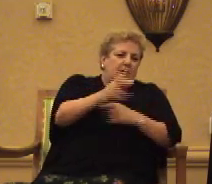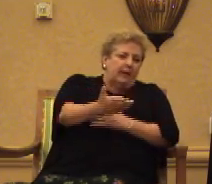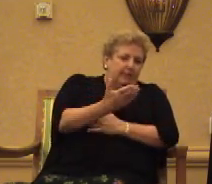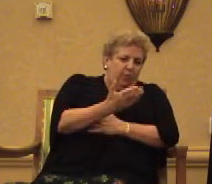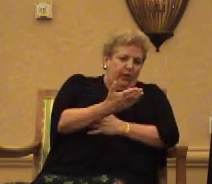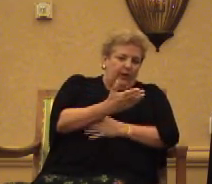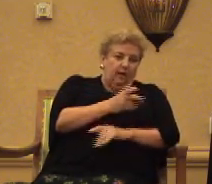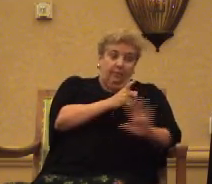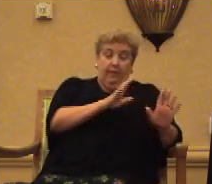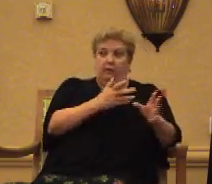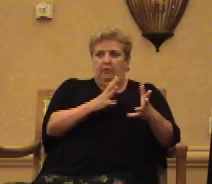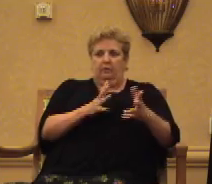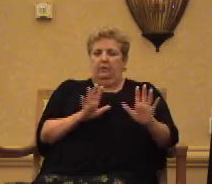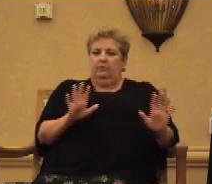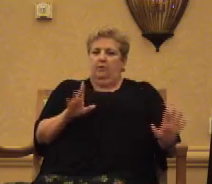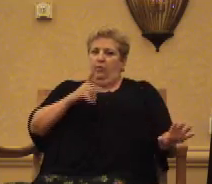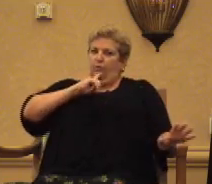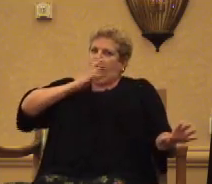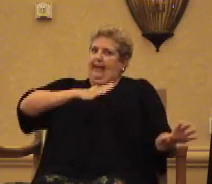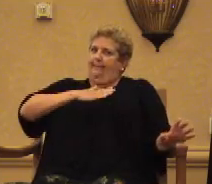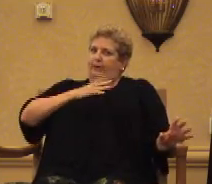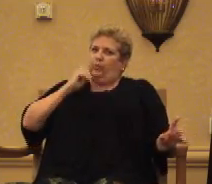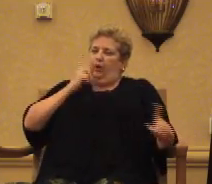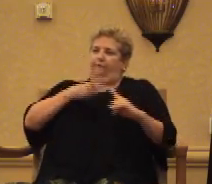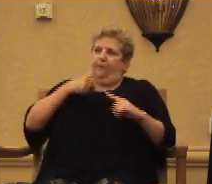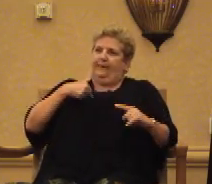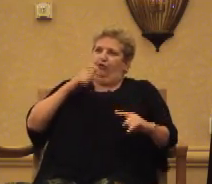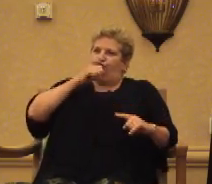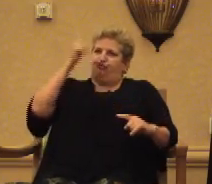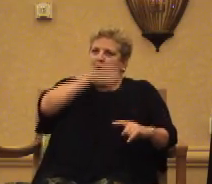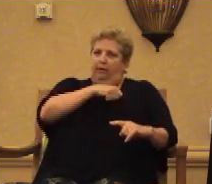just delighted to hear from me drunk at 3 o'clock in the morning.